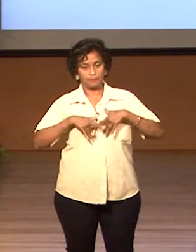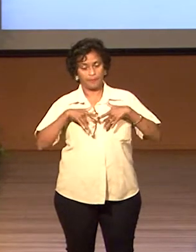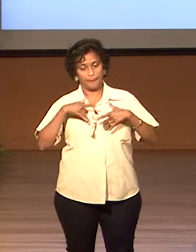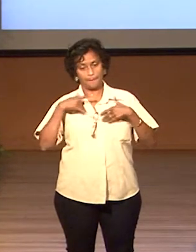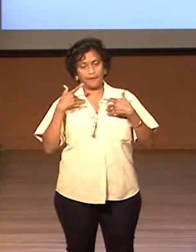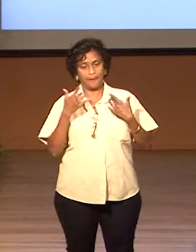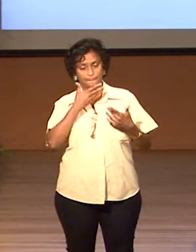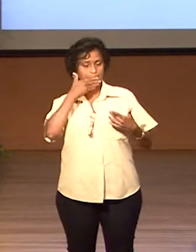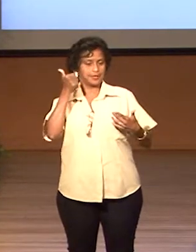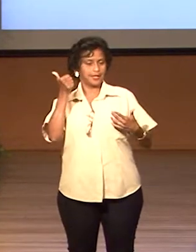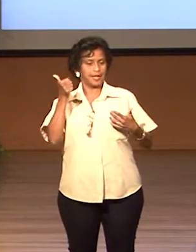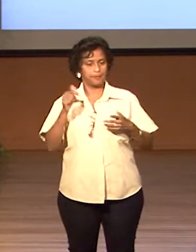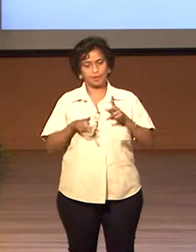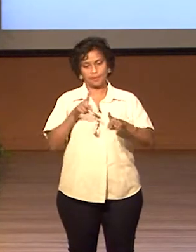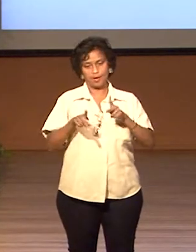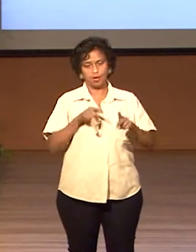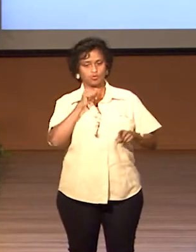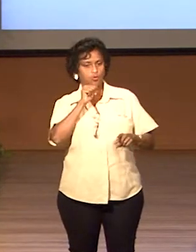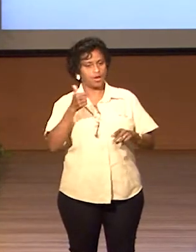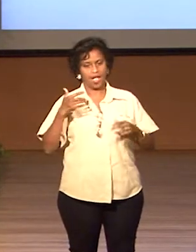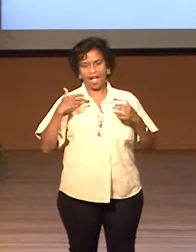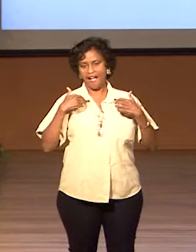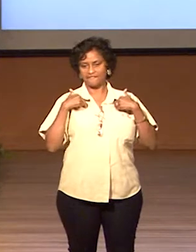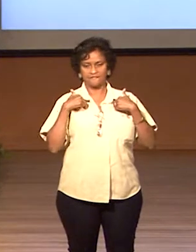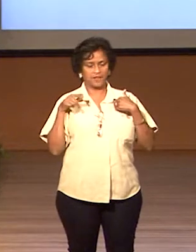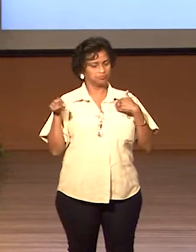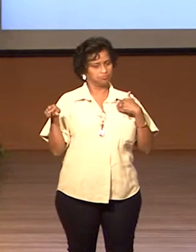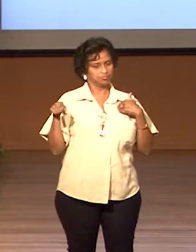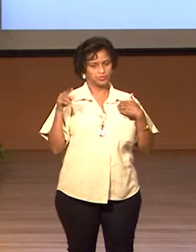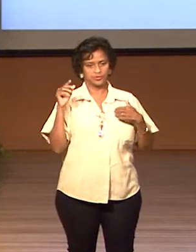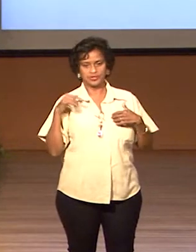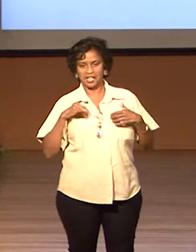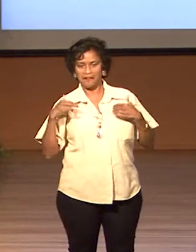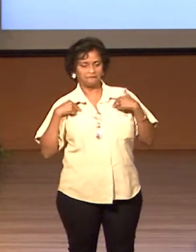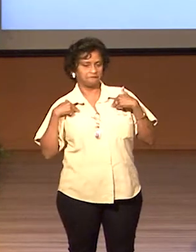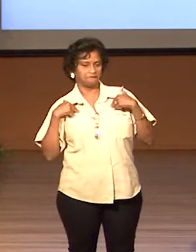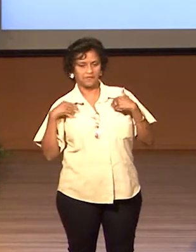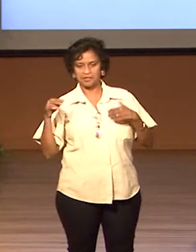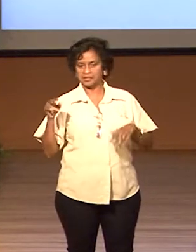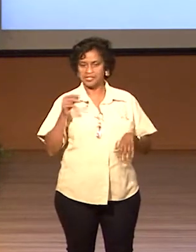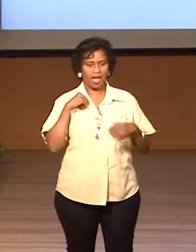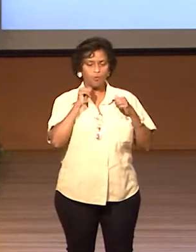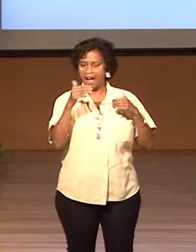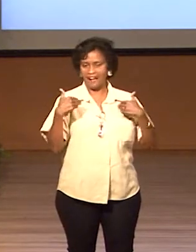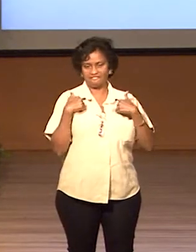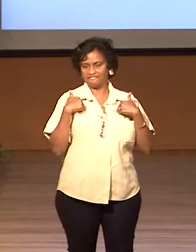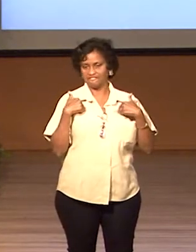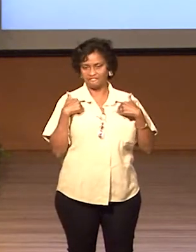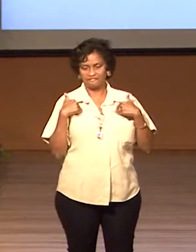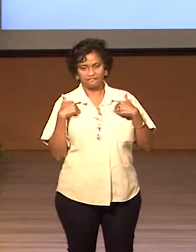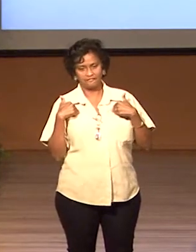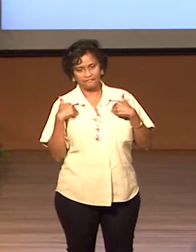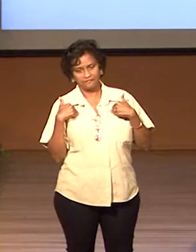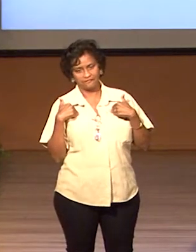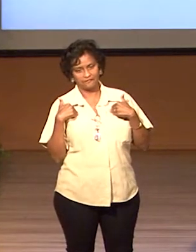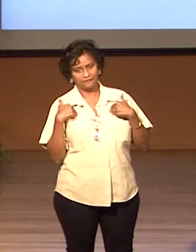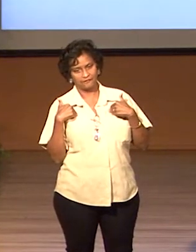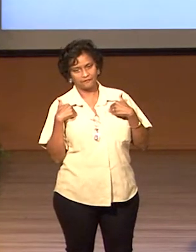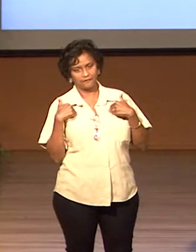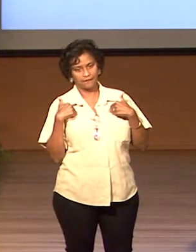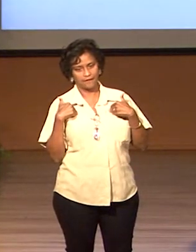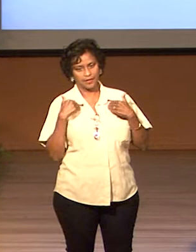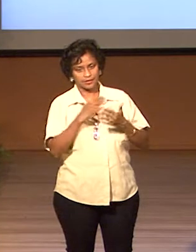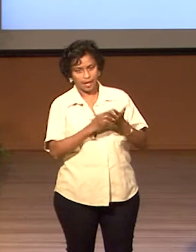And therefore, all the discussions now about social and capital inequity are in some ways being driven by